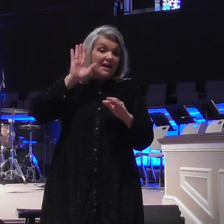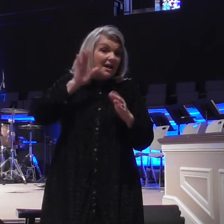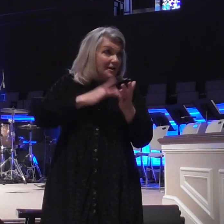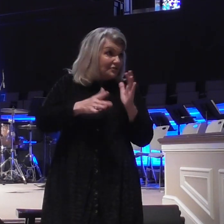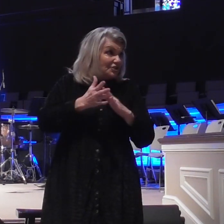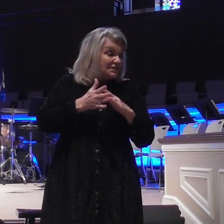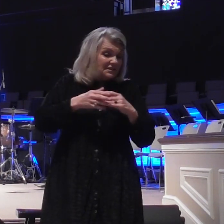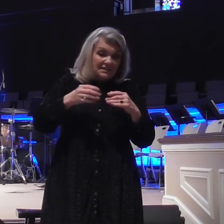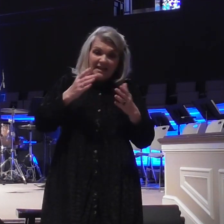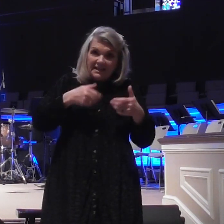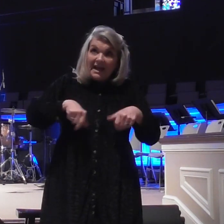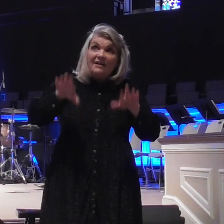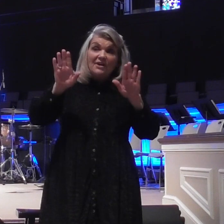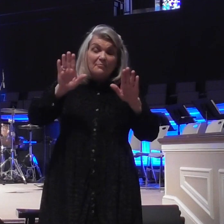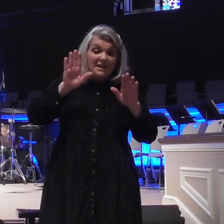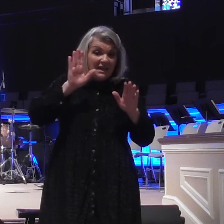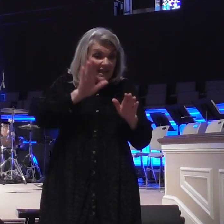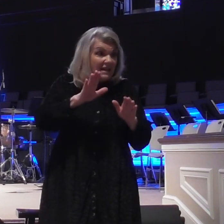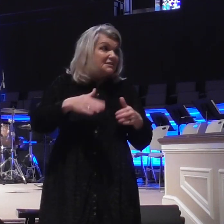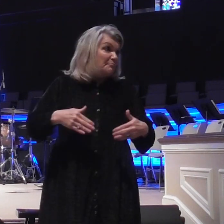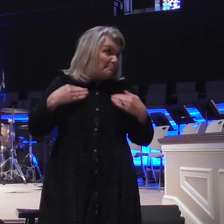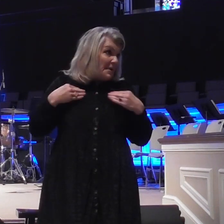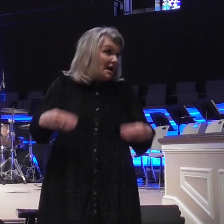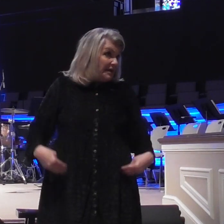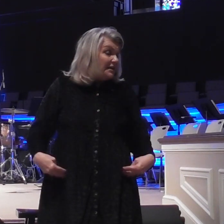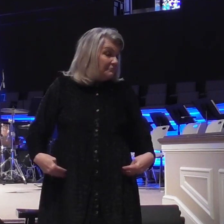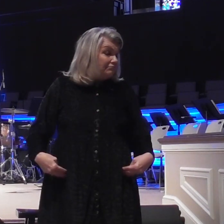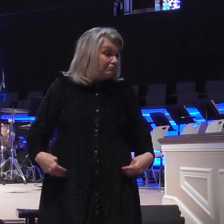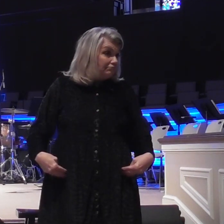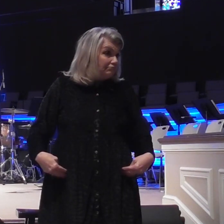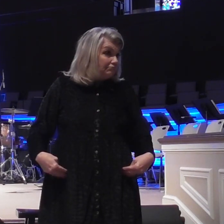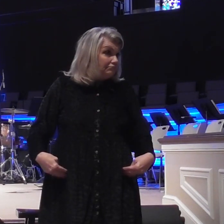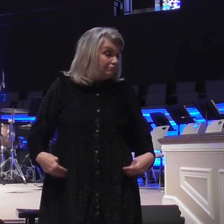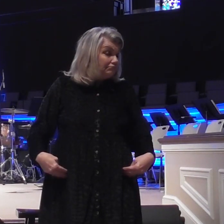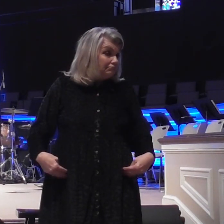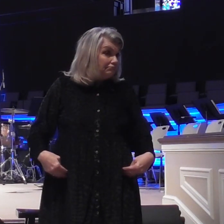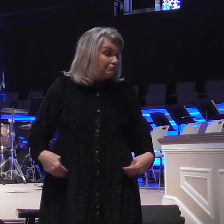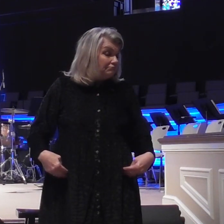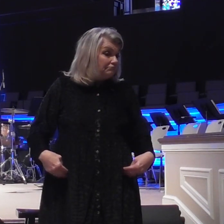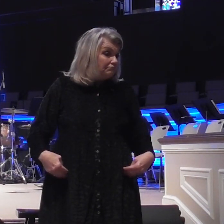purpose. Expressive individual says, my gendered body